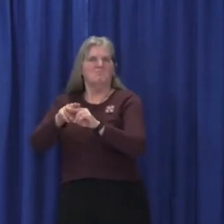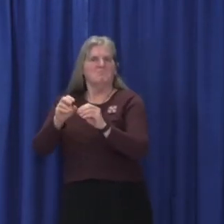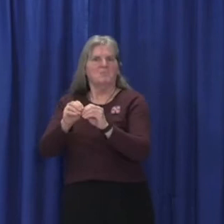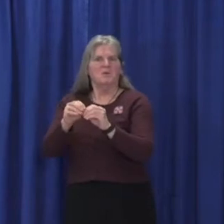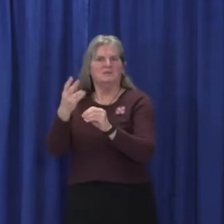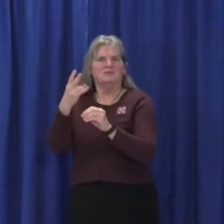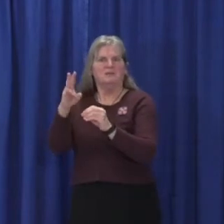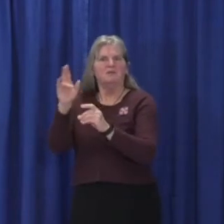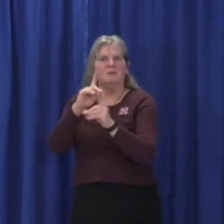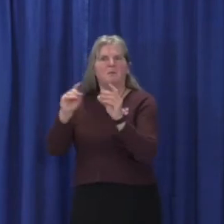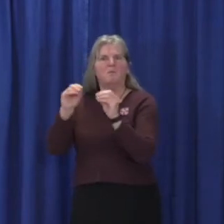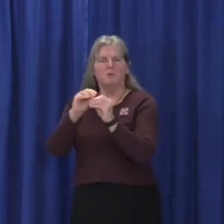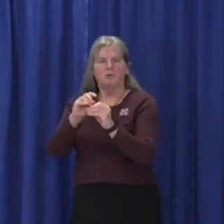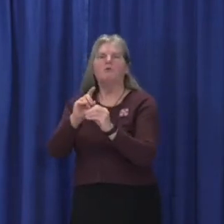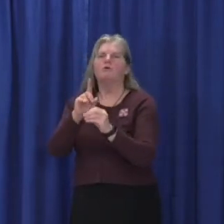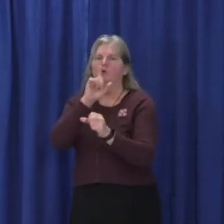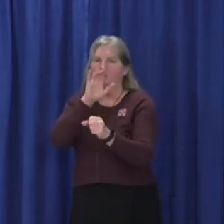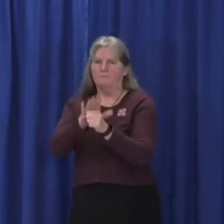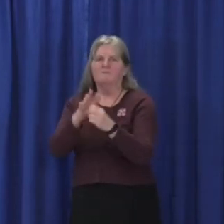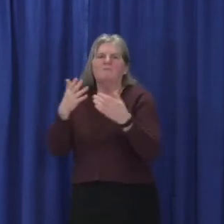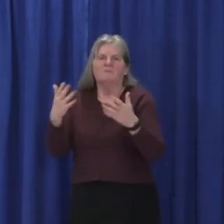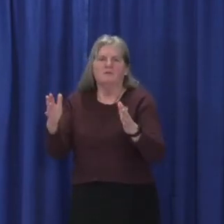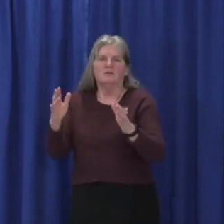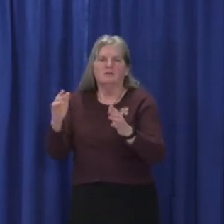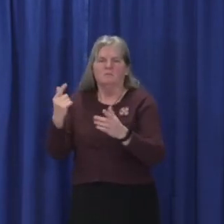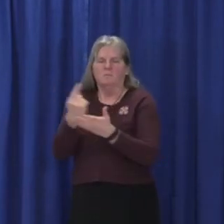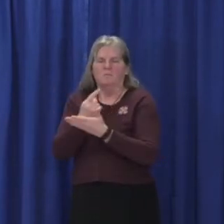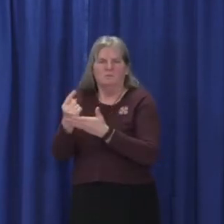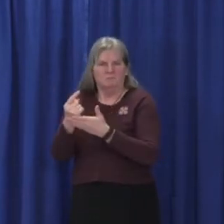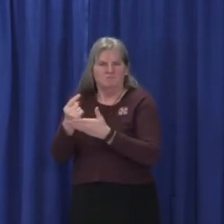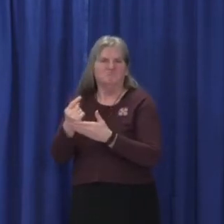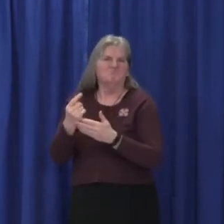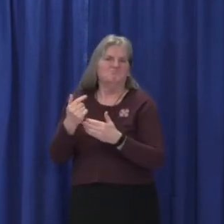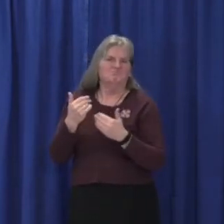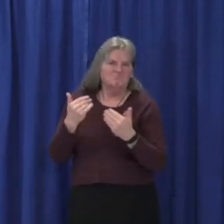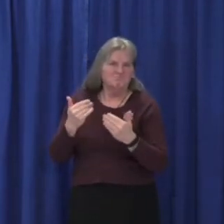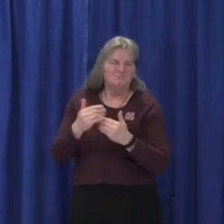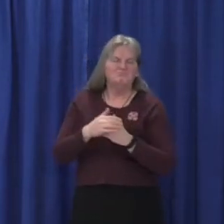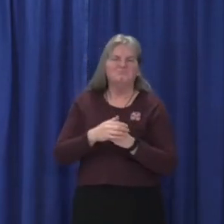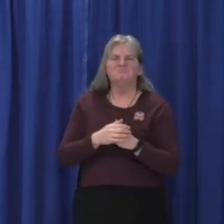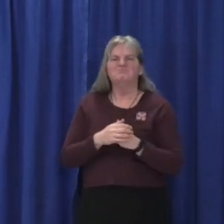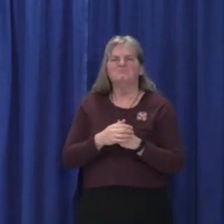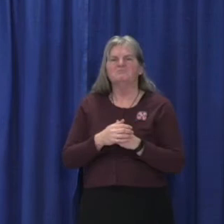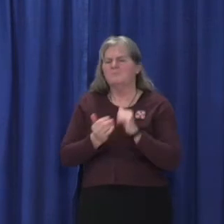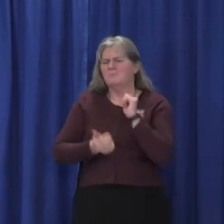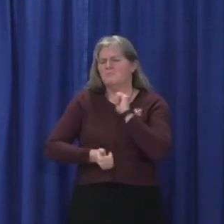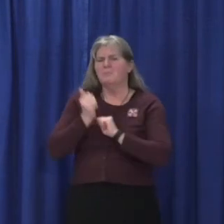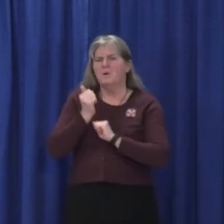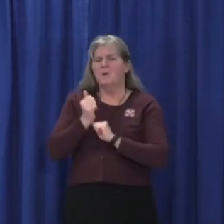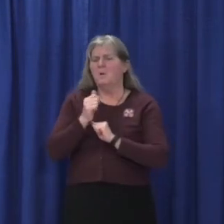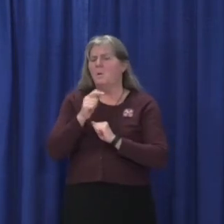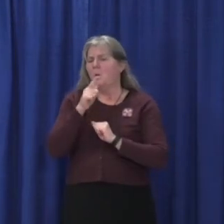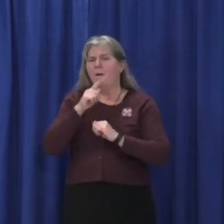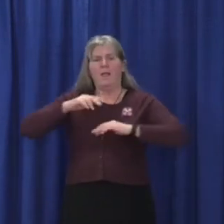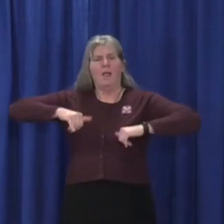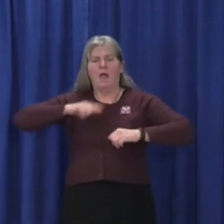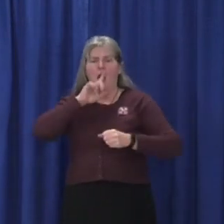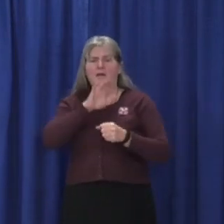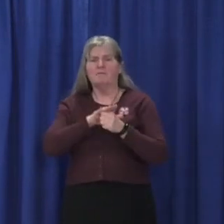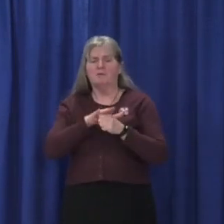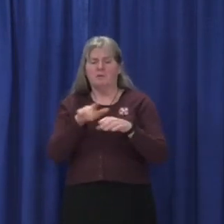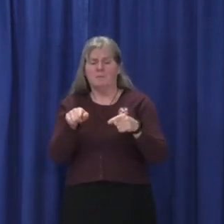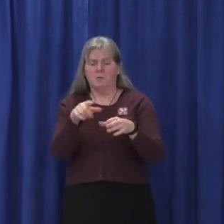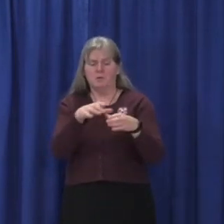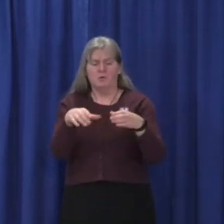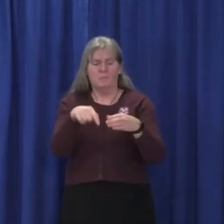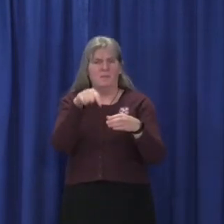an additional 17 individuals who have attested to their vaccine status. The majority of those who have not yet